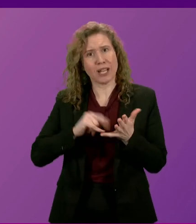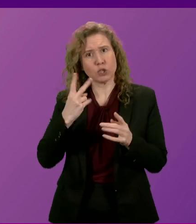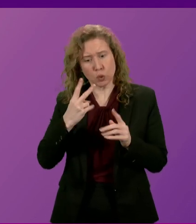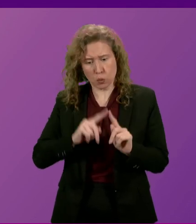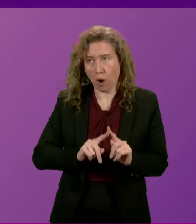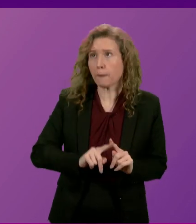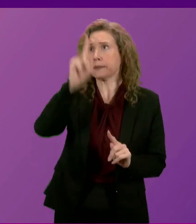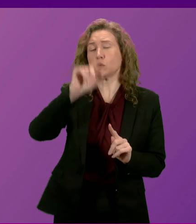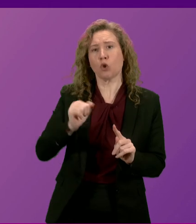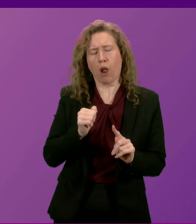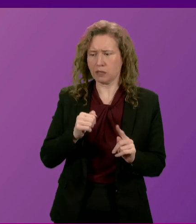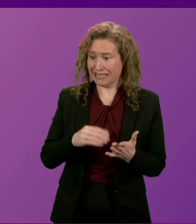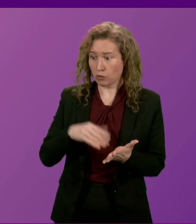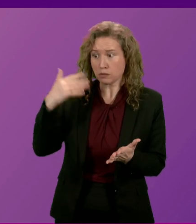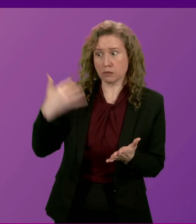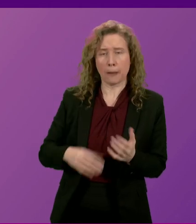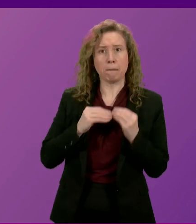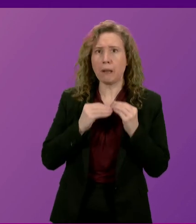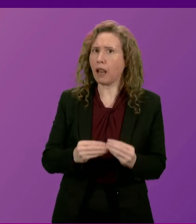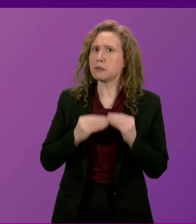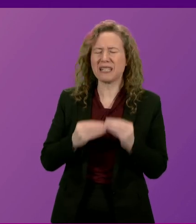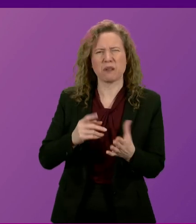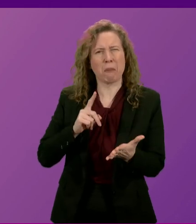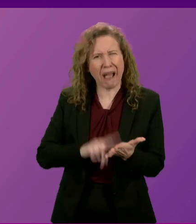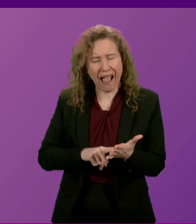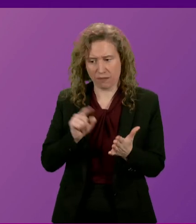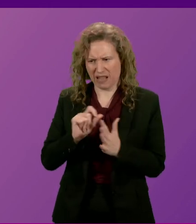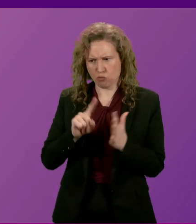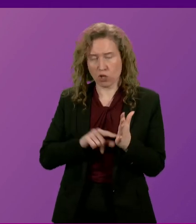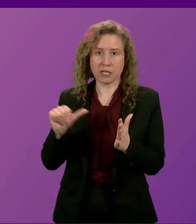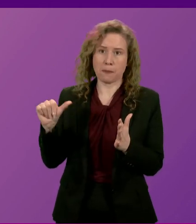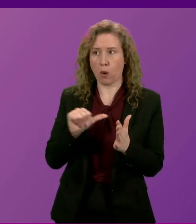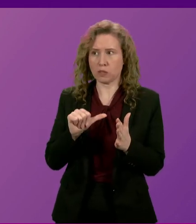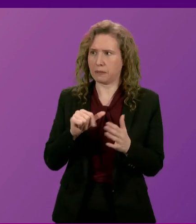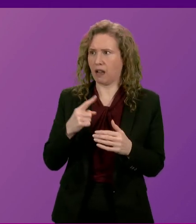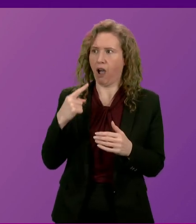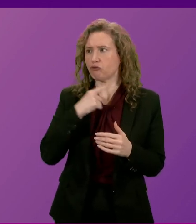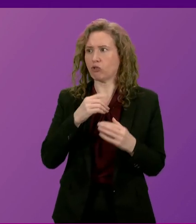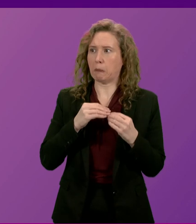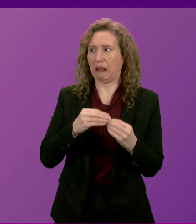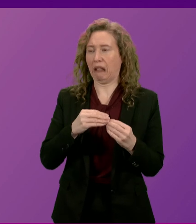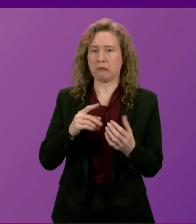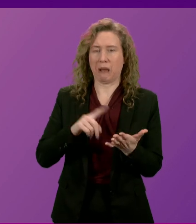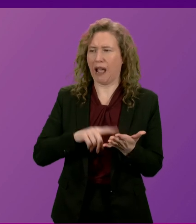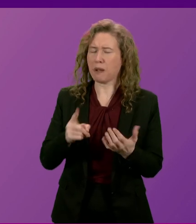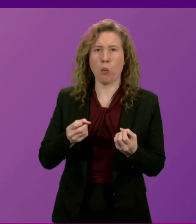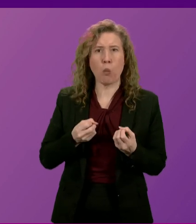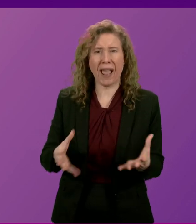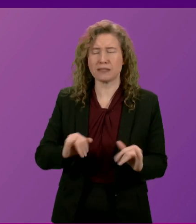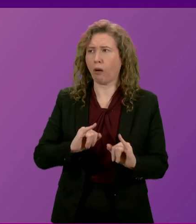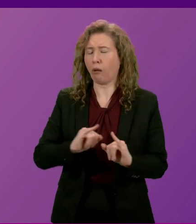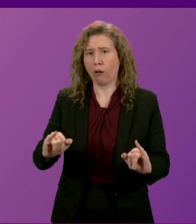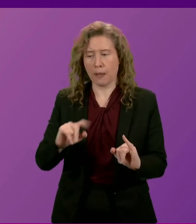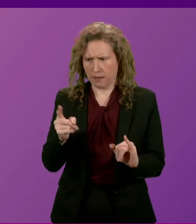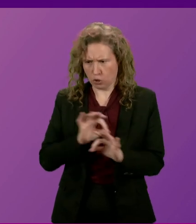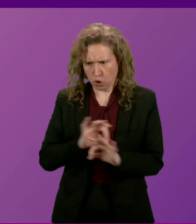cost billions of pounds for a project that is meant to cost over £100 billion. The wastage is enormous, and yet there